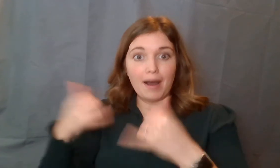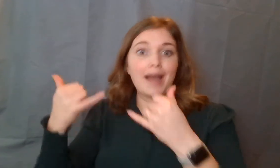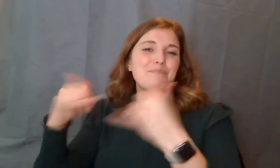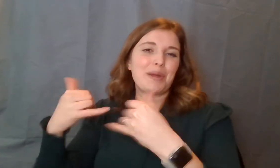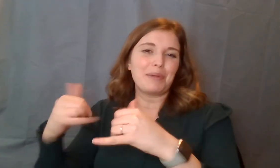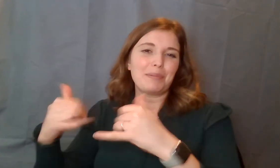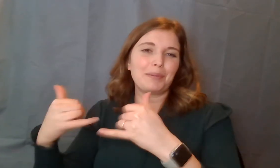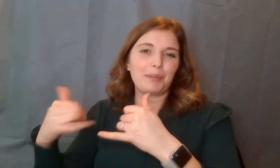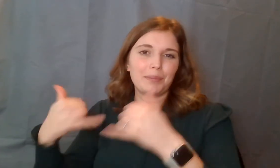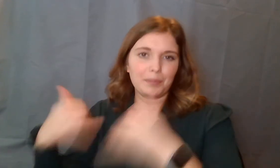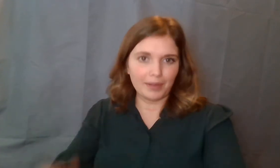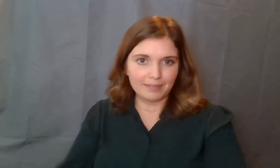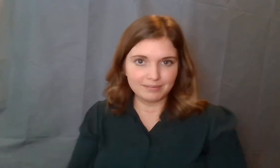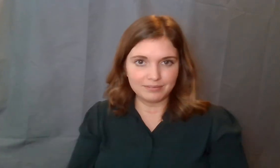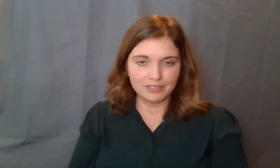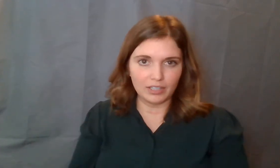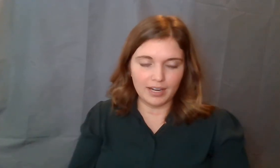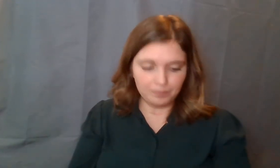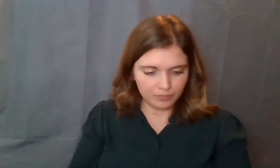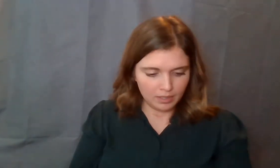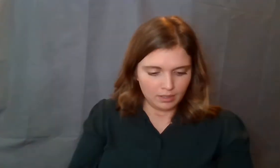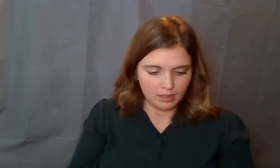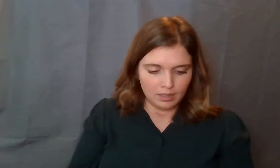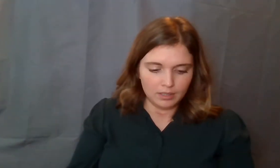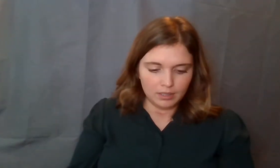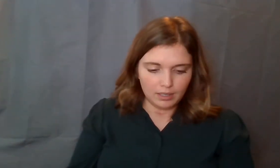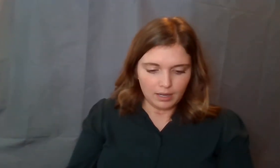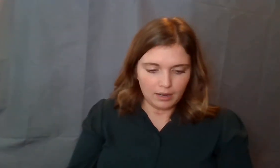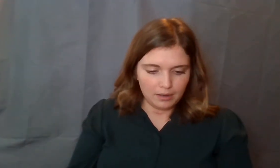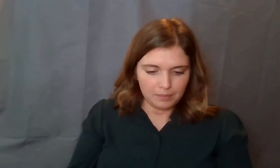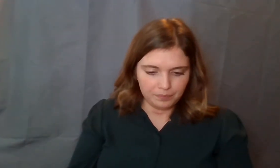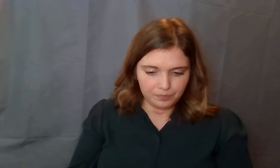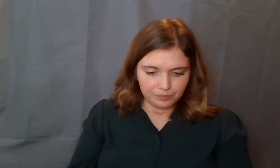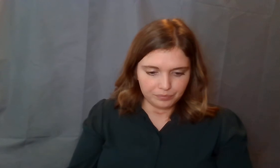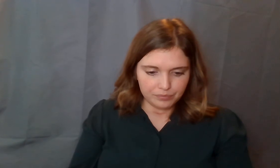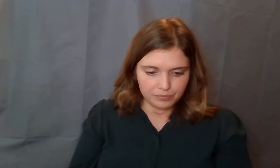I play. All right. Um,